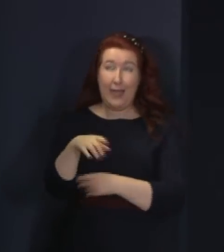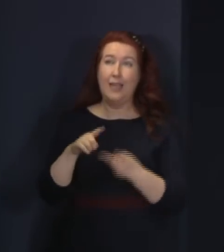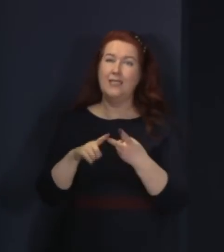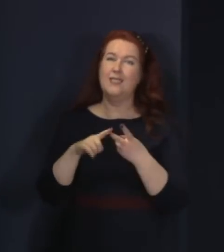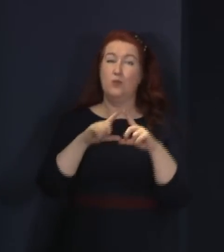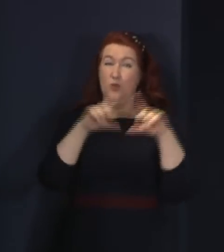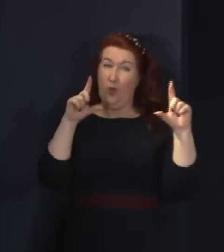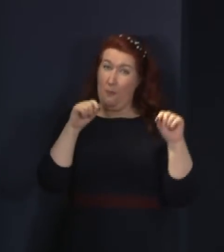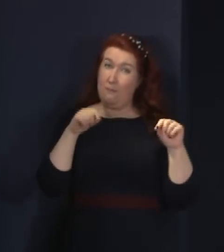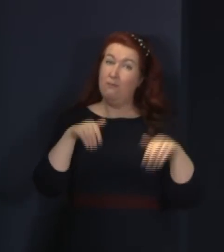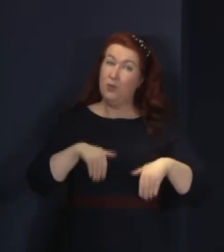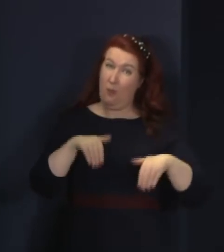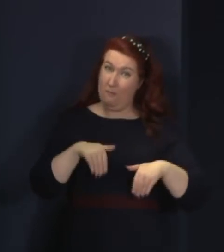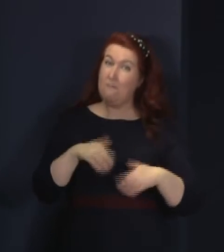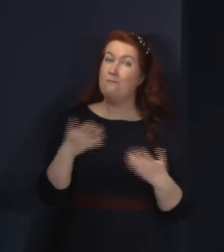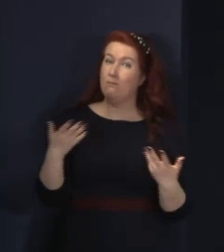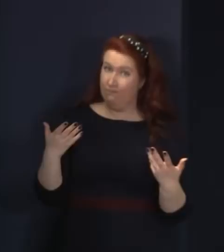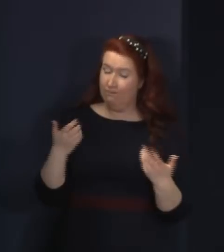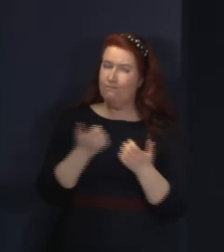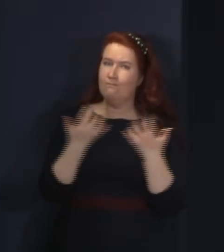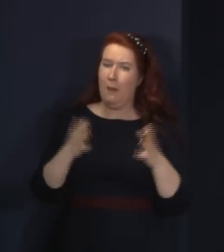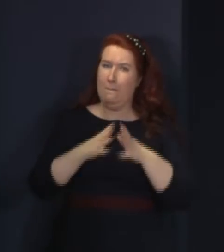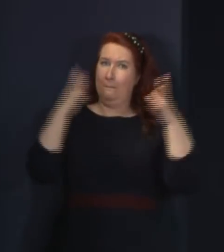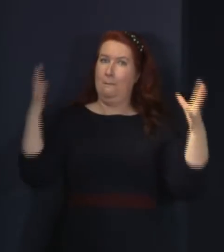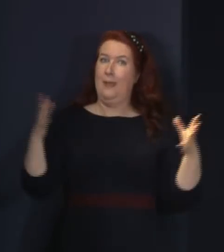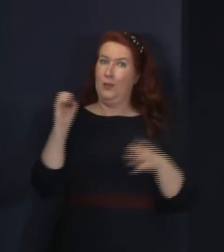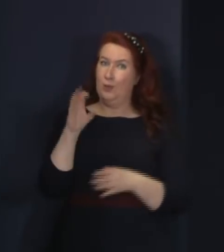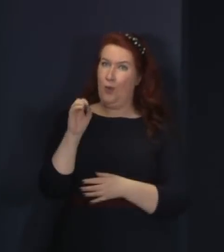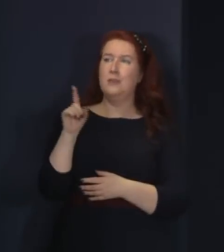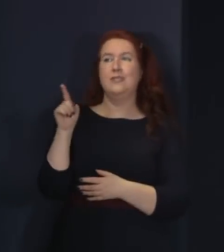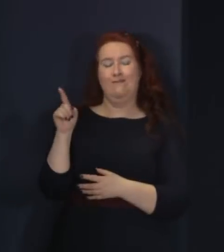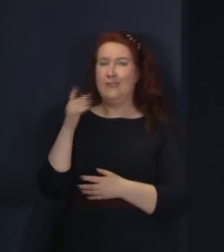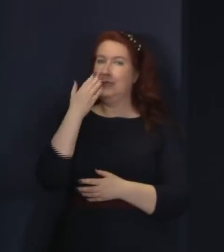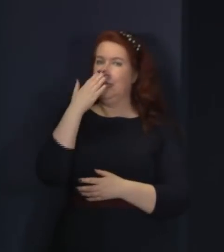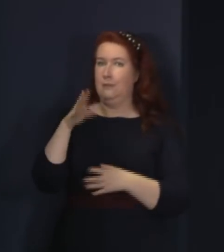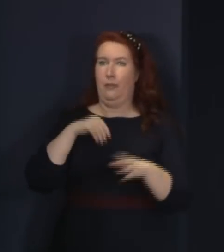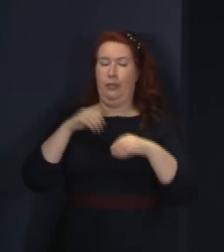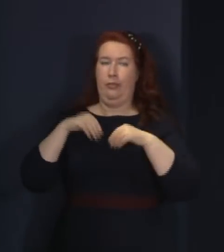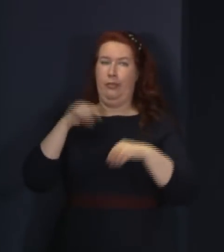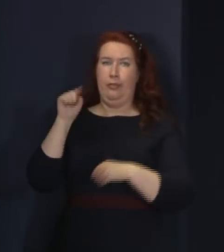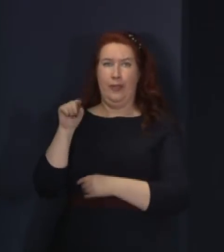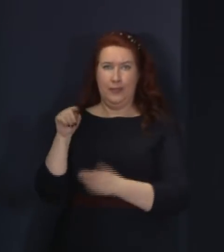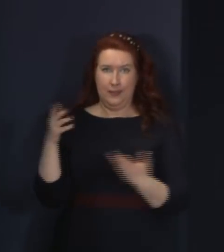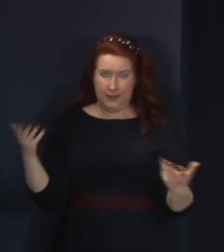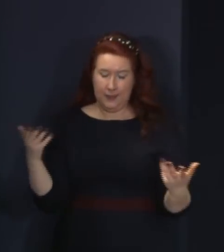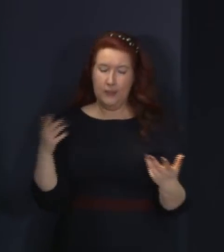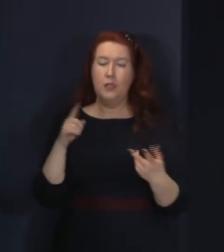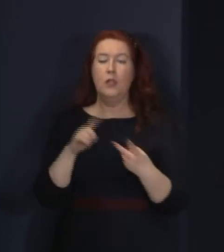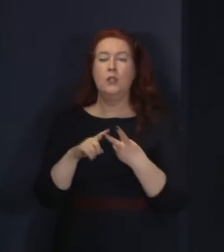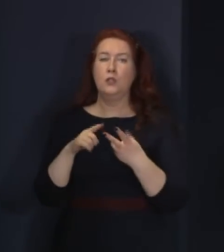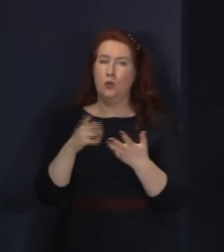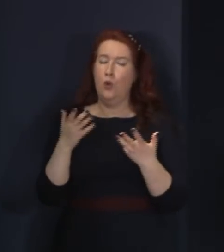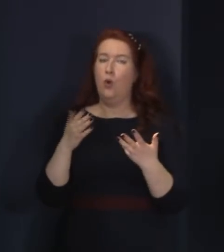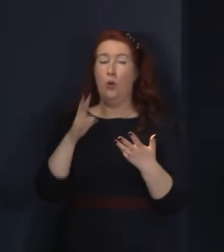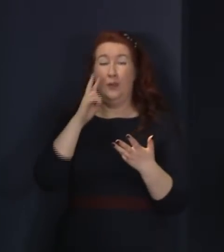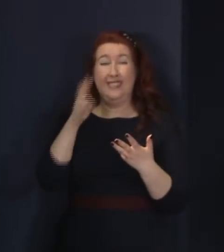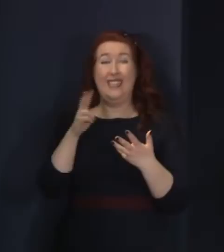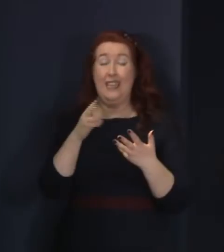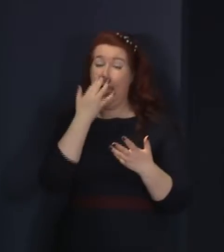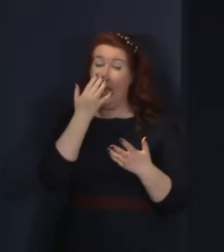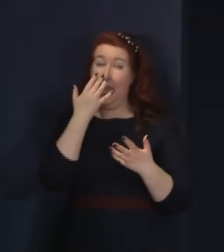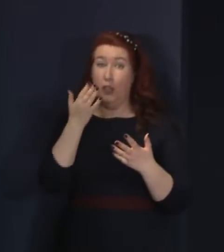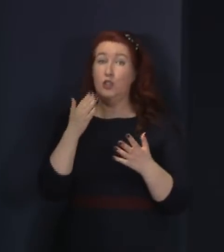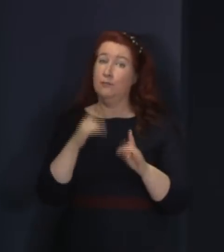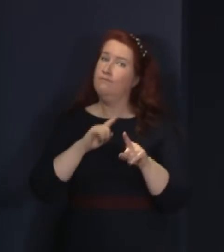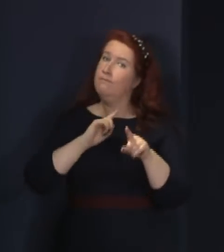retail sector, with a number of different large shops which have been involved there as well. So we're seeing a demographic which is